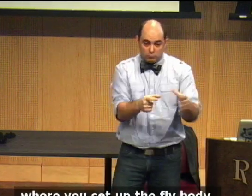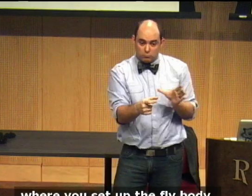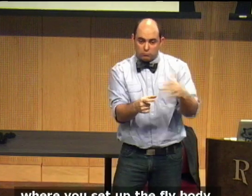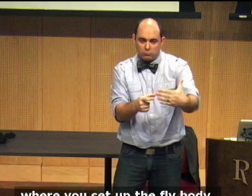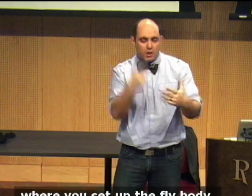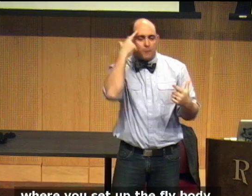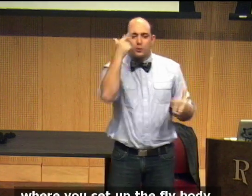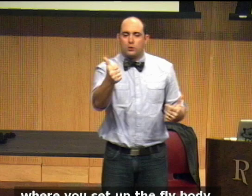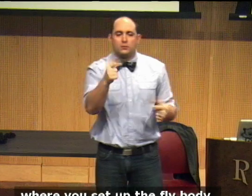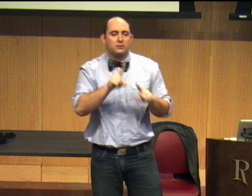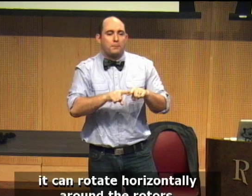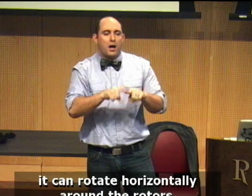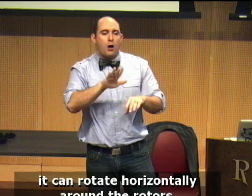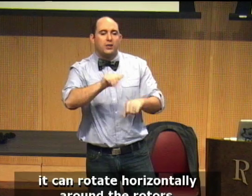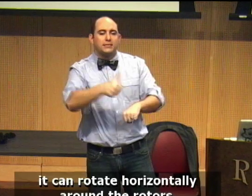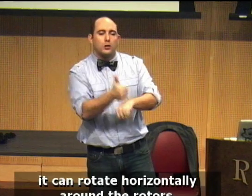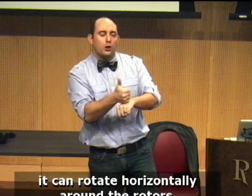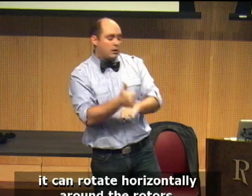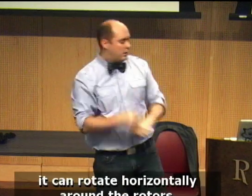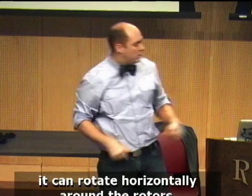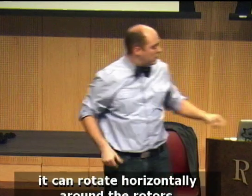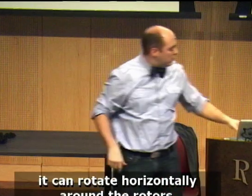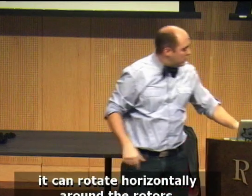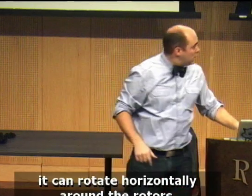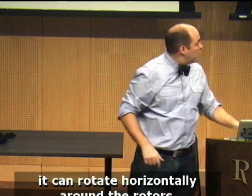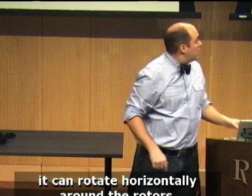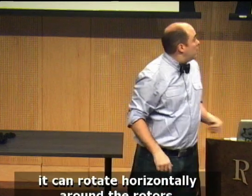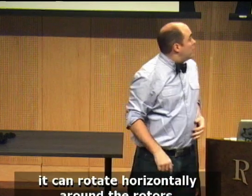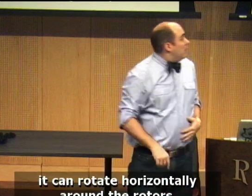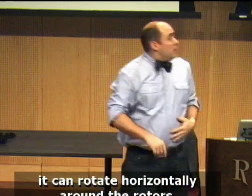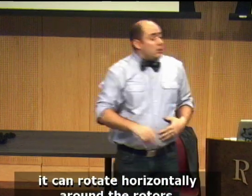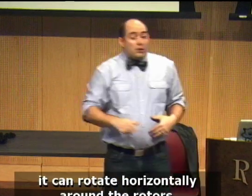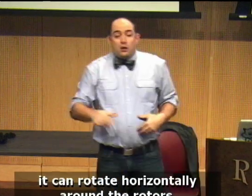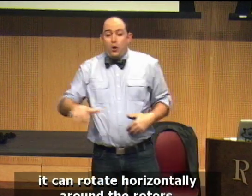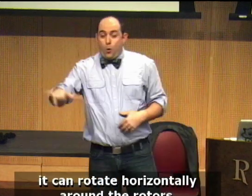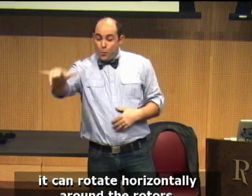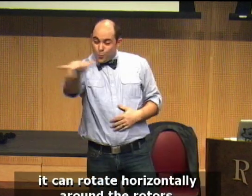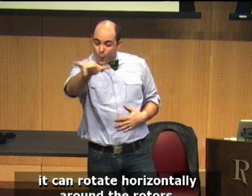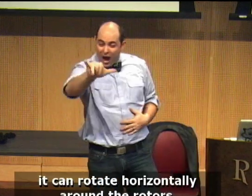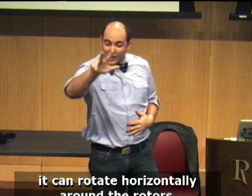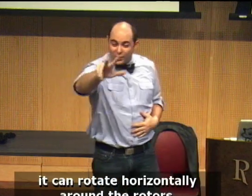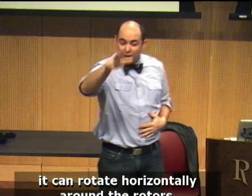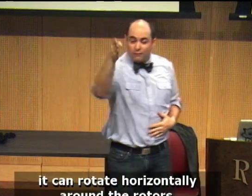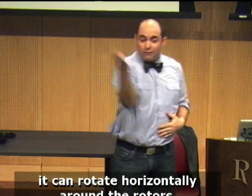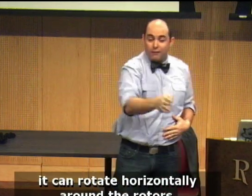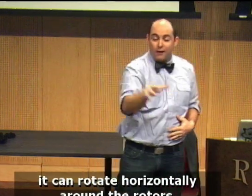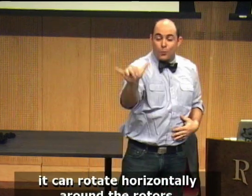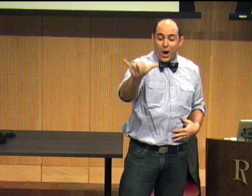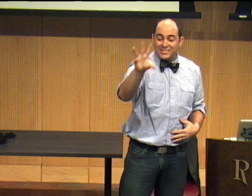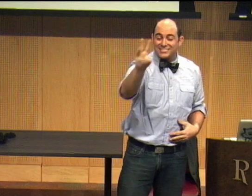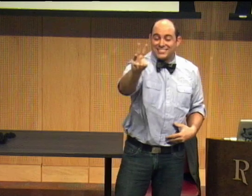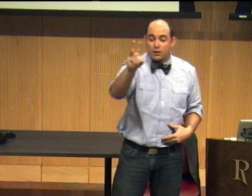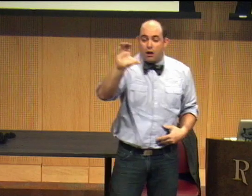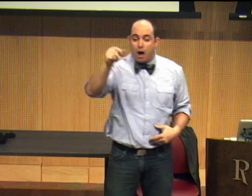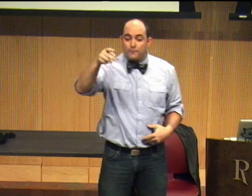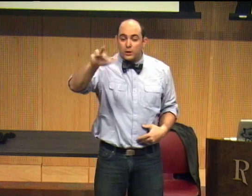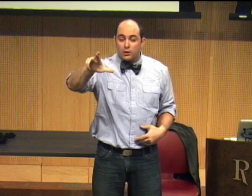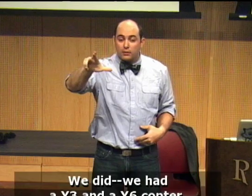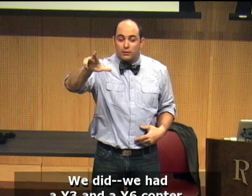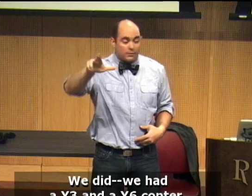the fly body, it can rotate horizontally around the rotors. We